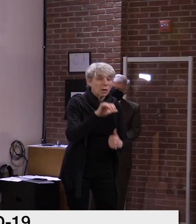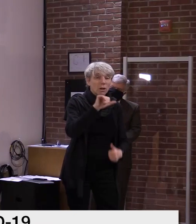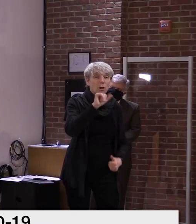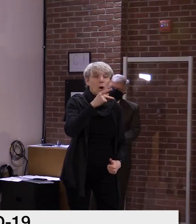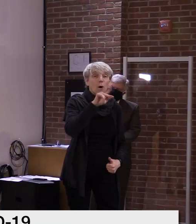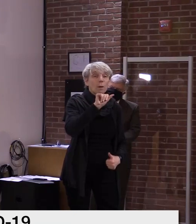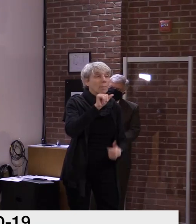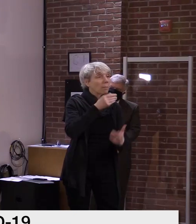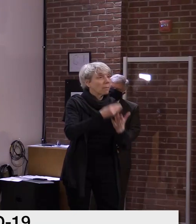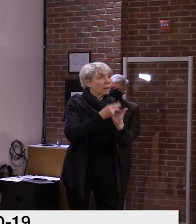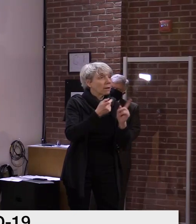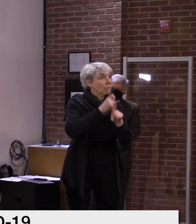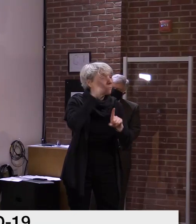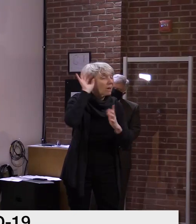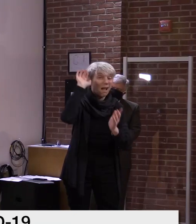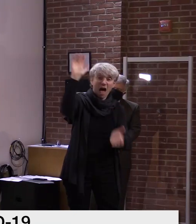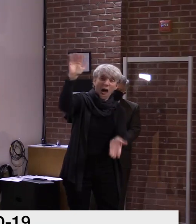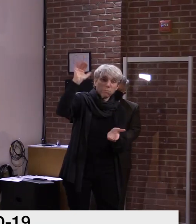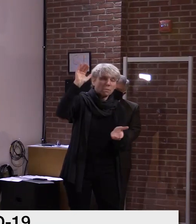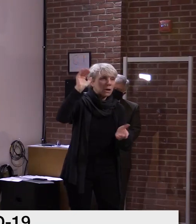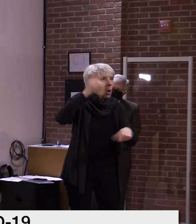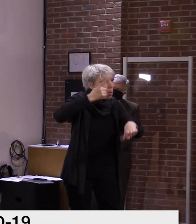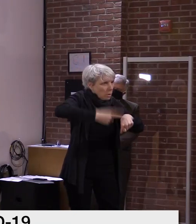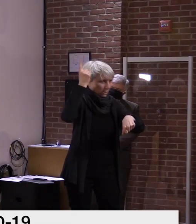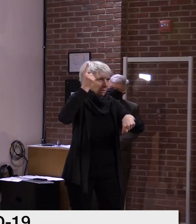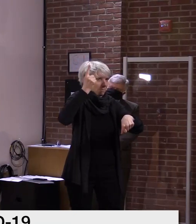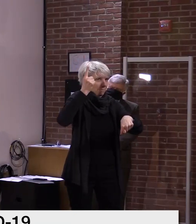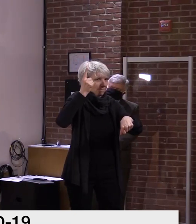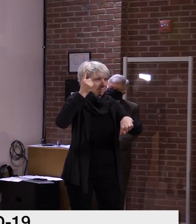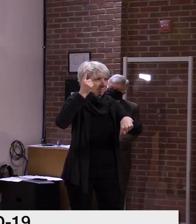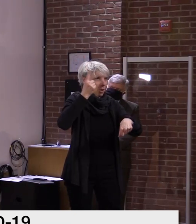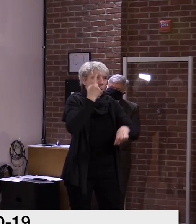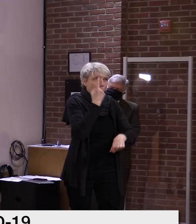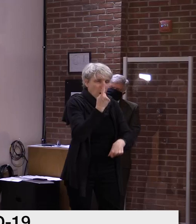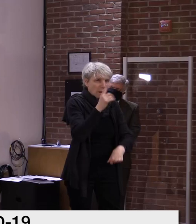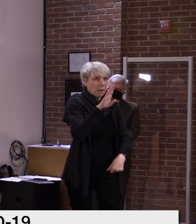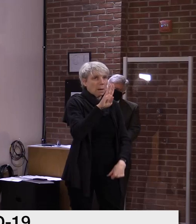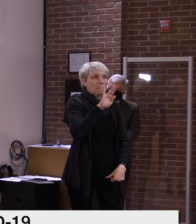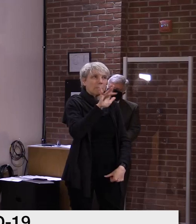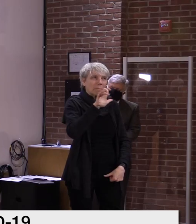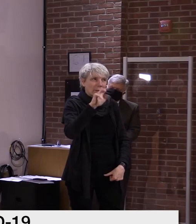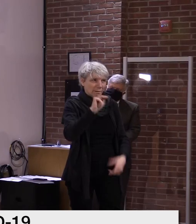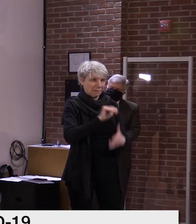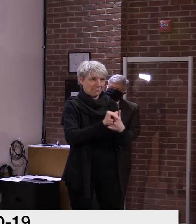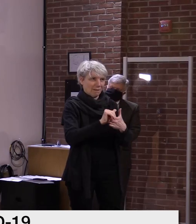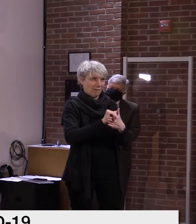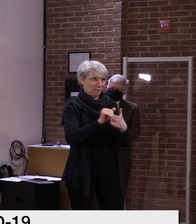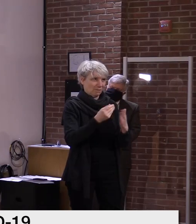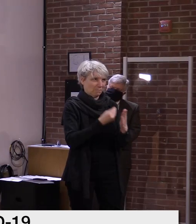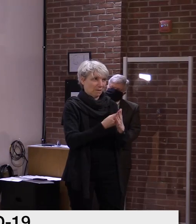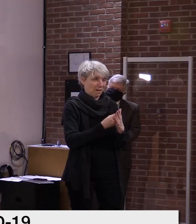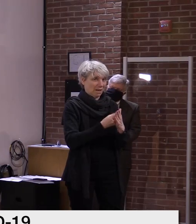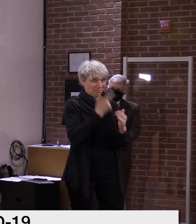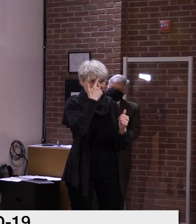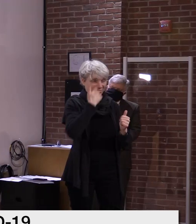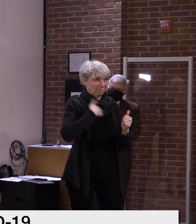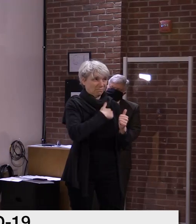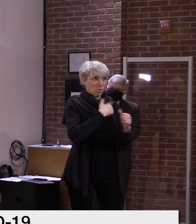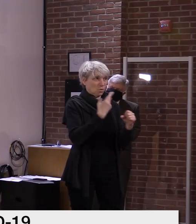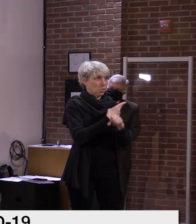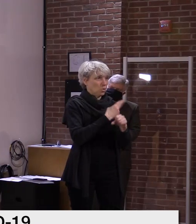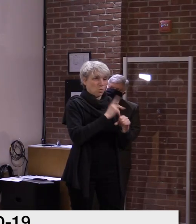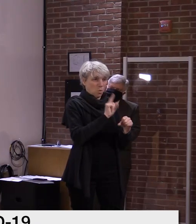once-in-a-lifetime opportunity, this $1 billion of flexible money that we're receiving. And by the way, we just